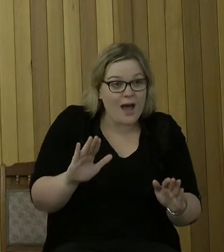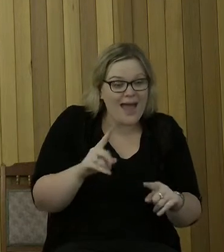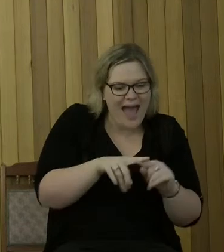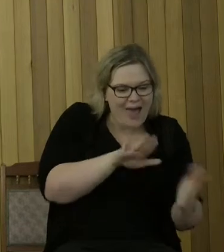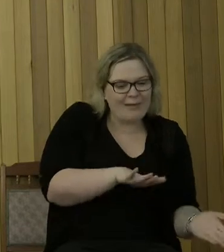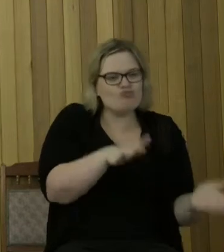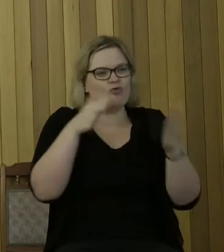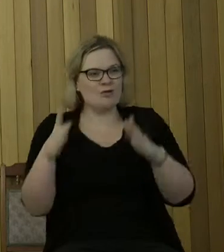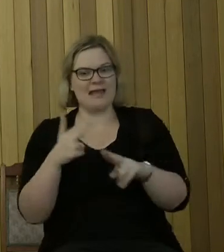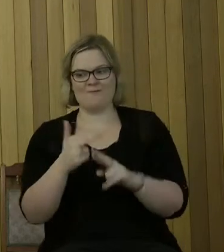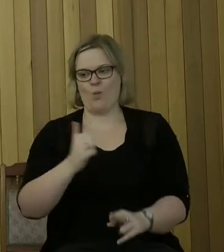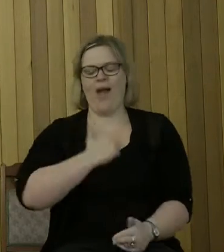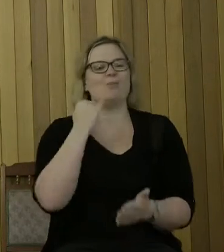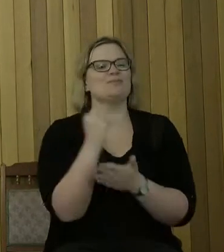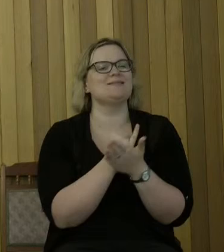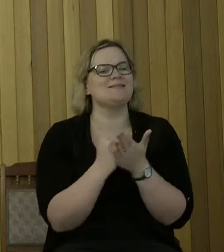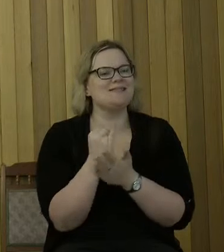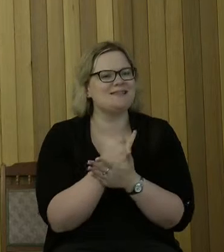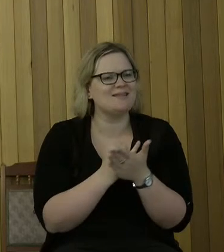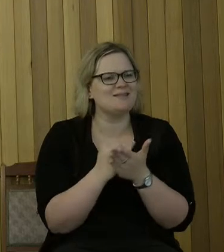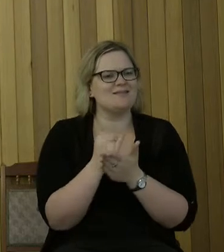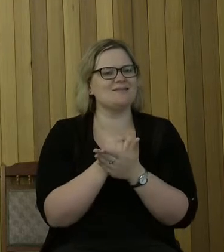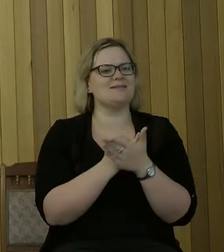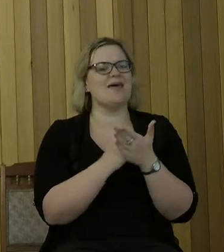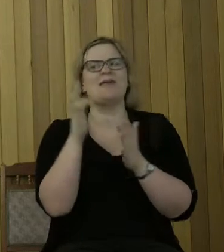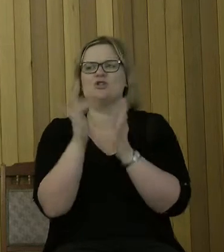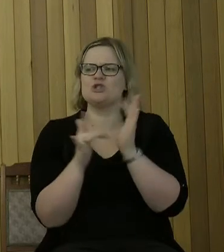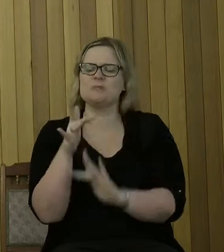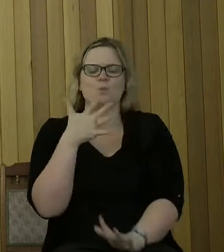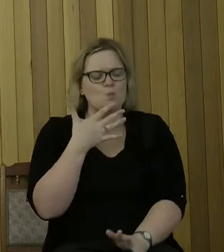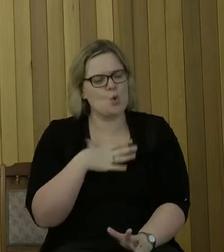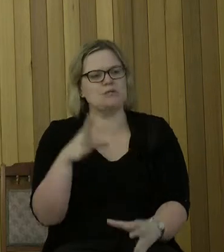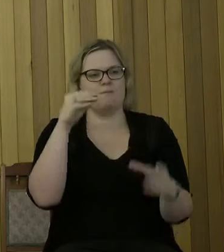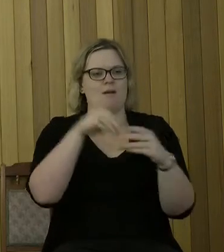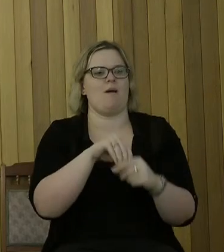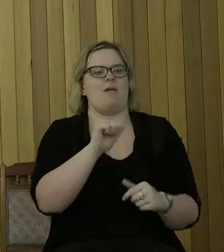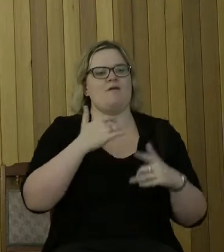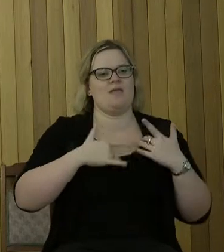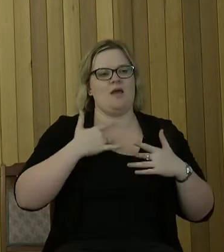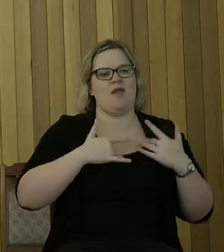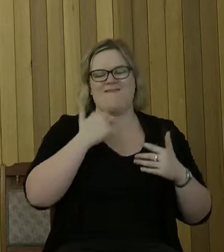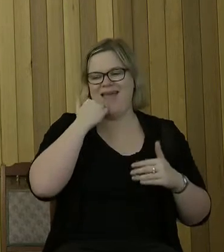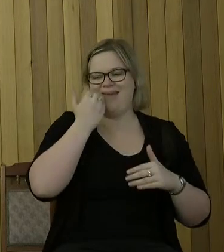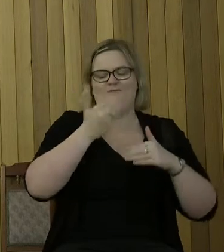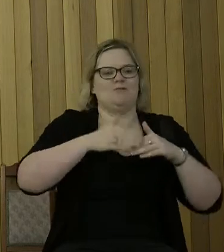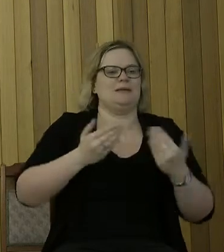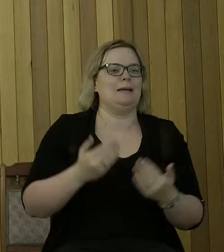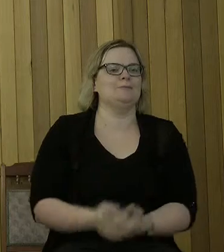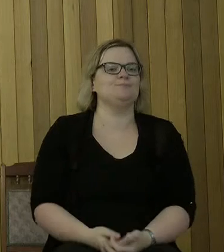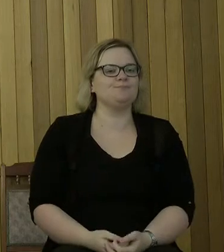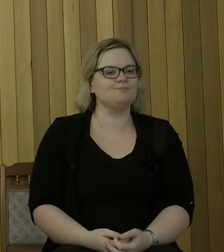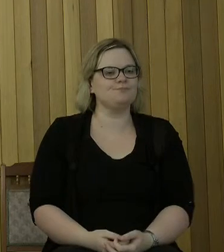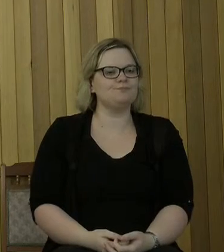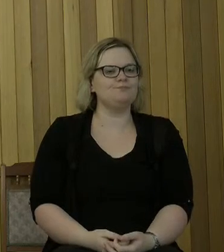their sins. That he wants to be a part of their life with them each and every day.